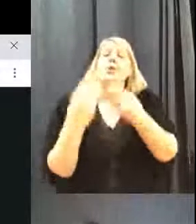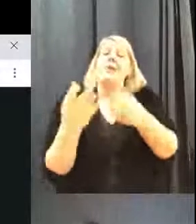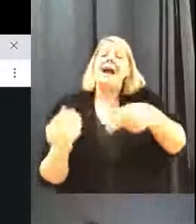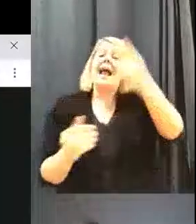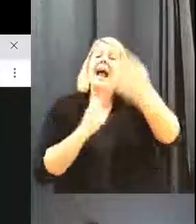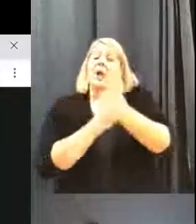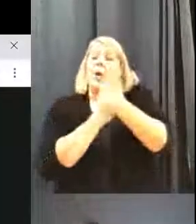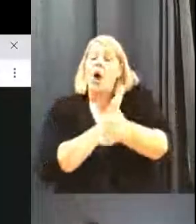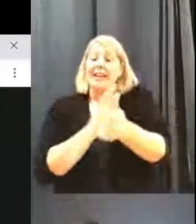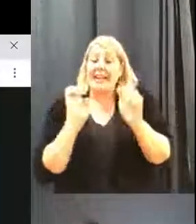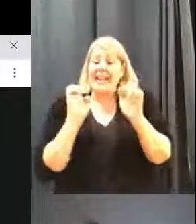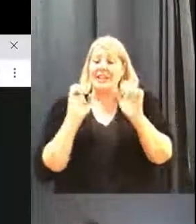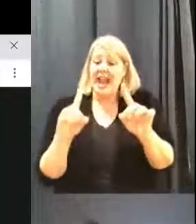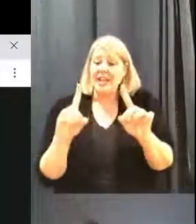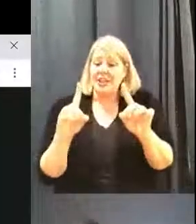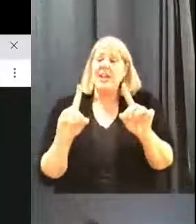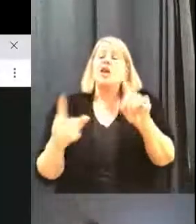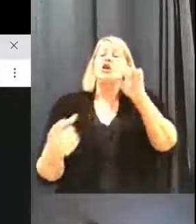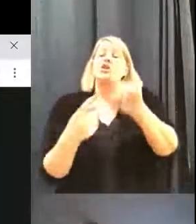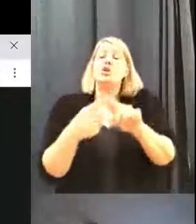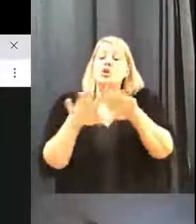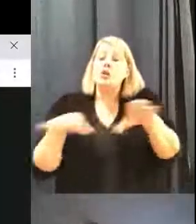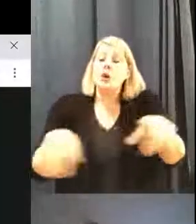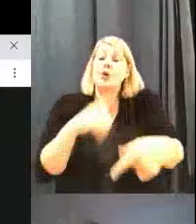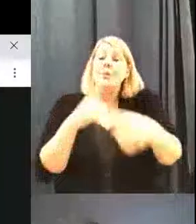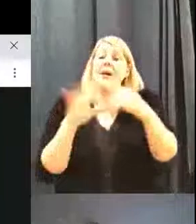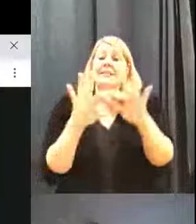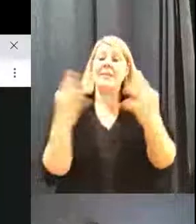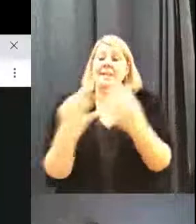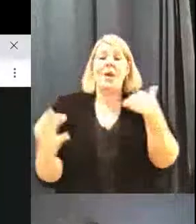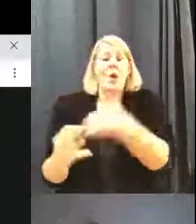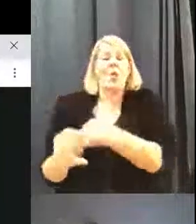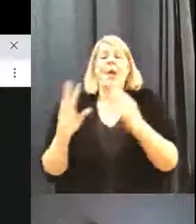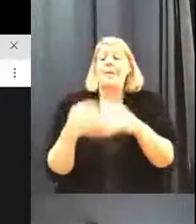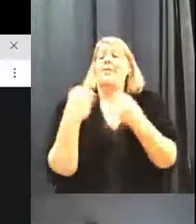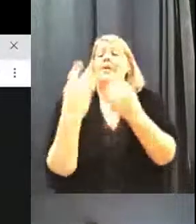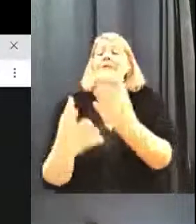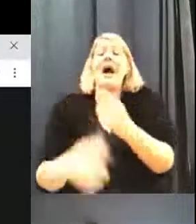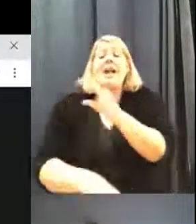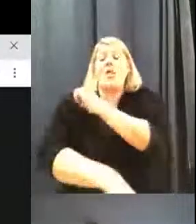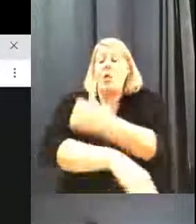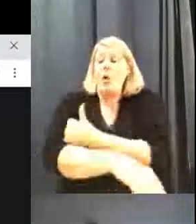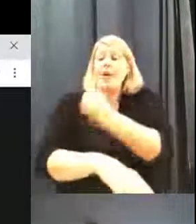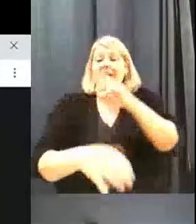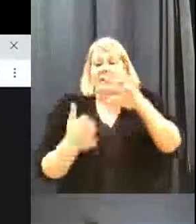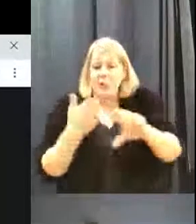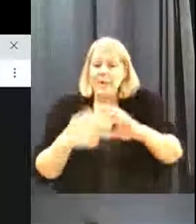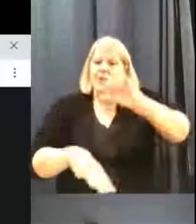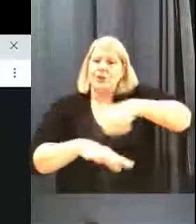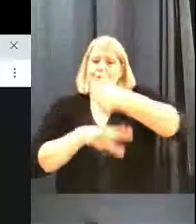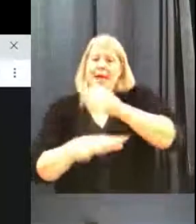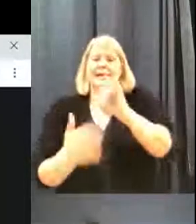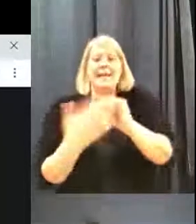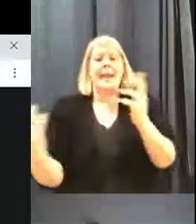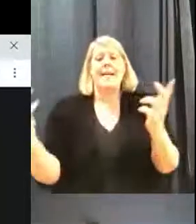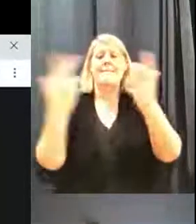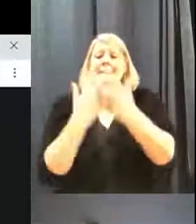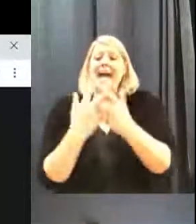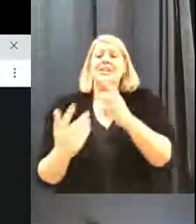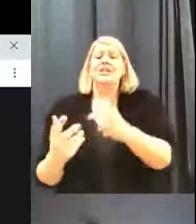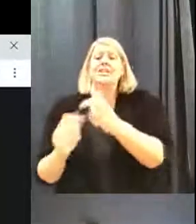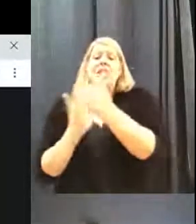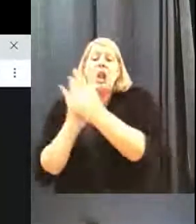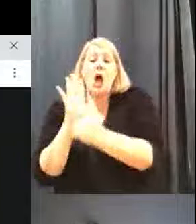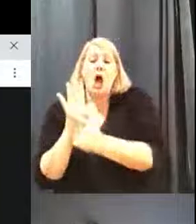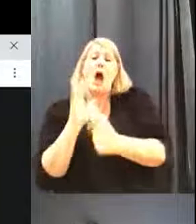families. We are committed to providing authoritative research-based online training that merges education law with real-world